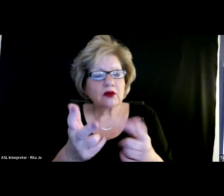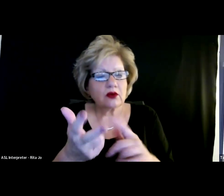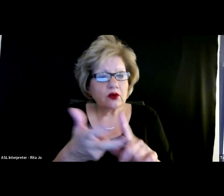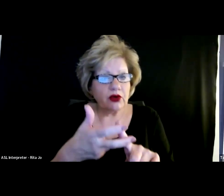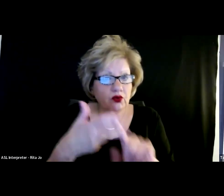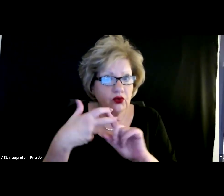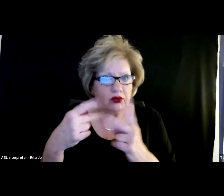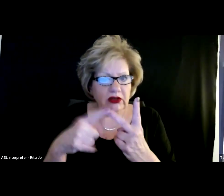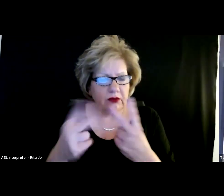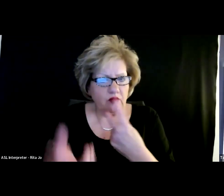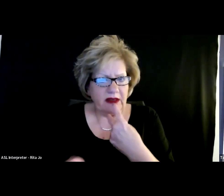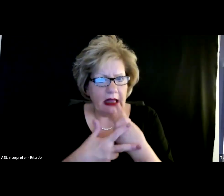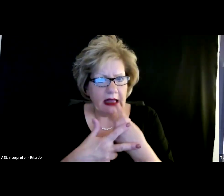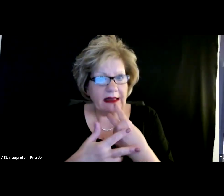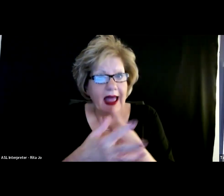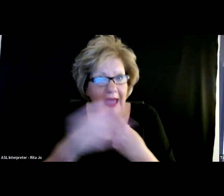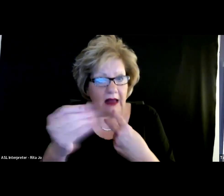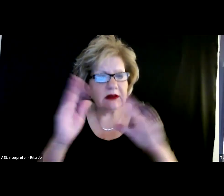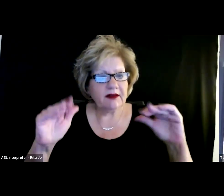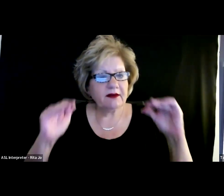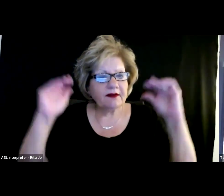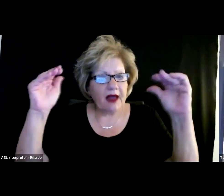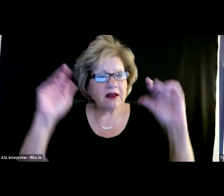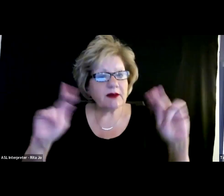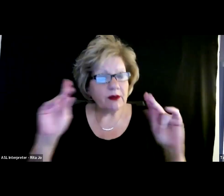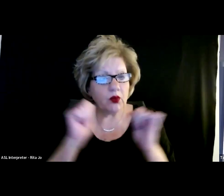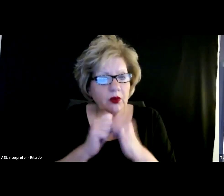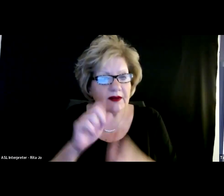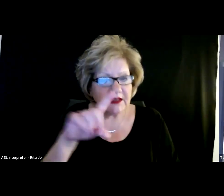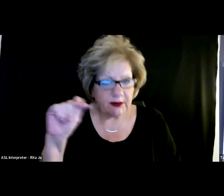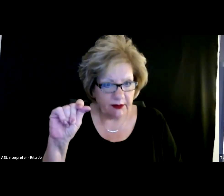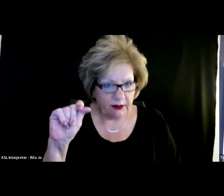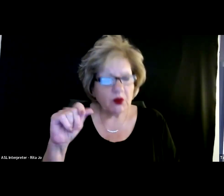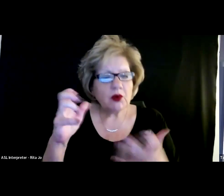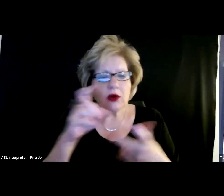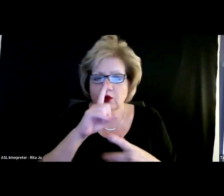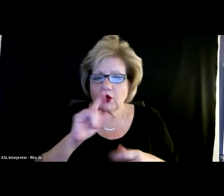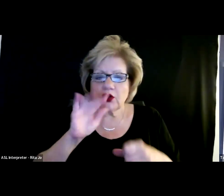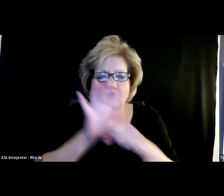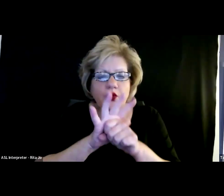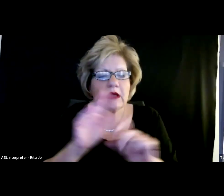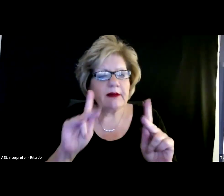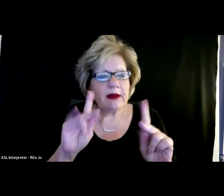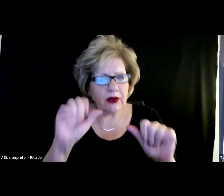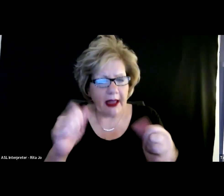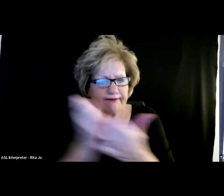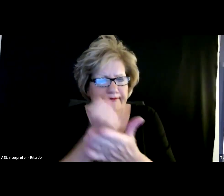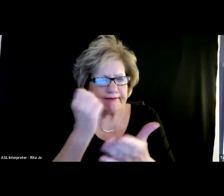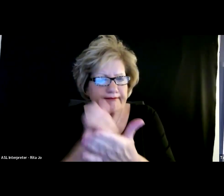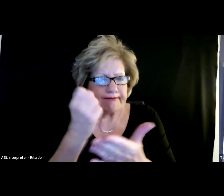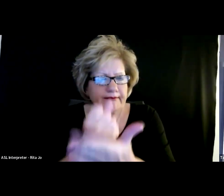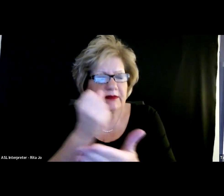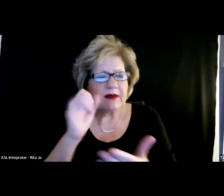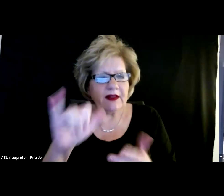advance apprentices with disabilities. But first, we need to ensure that people can access these apprenticeship